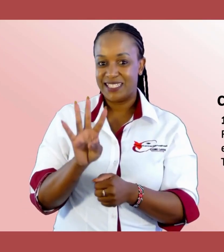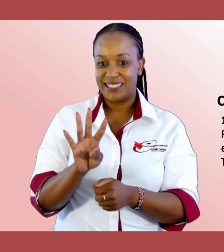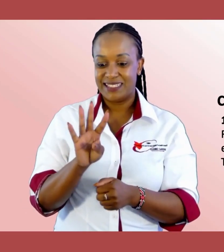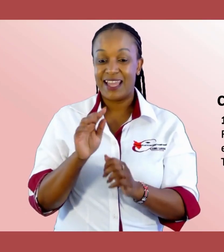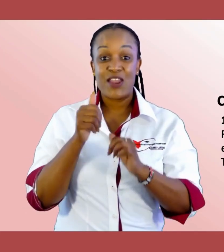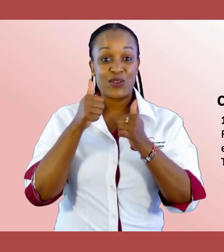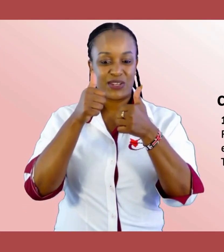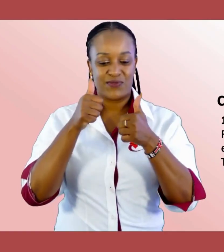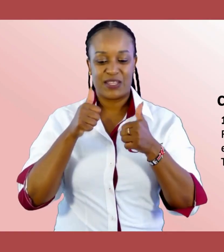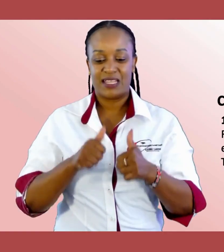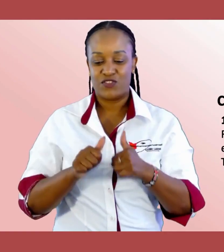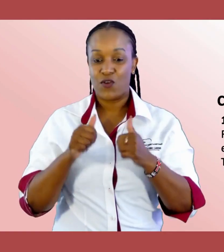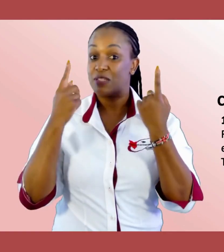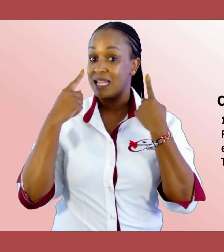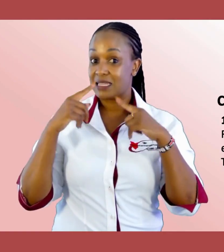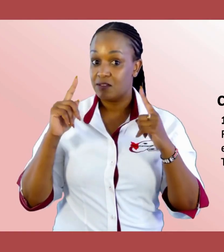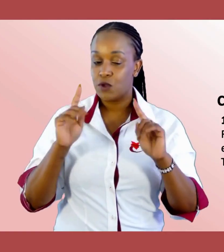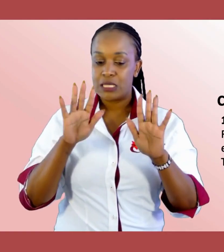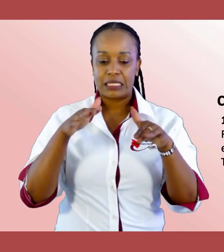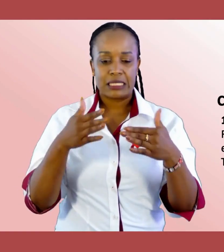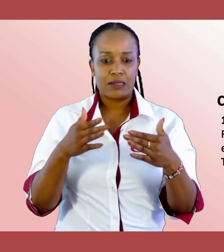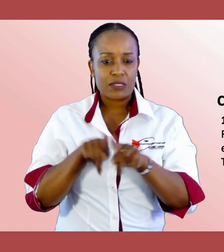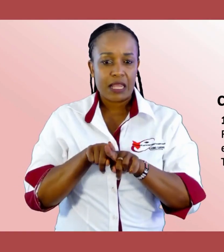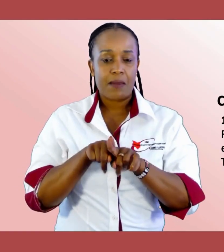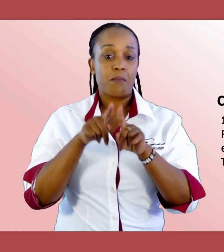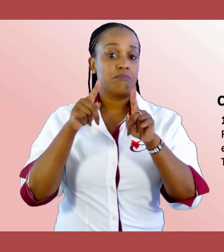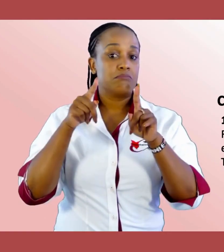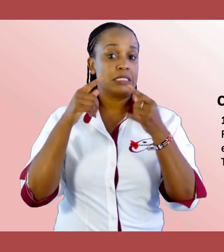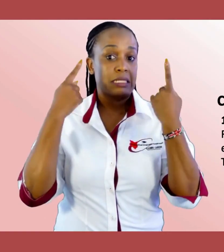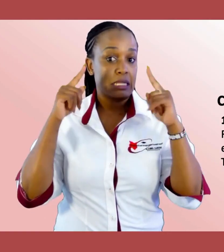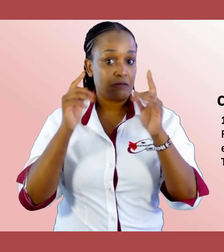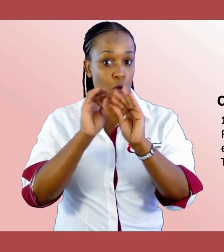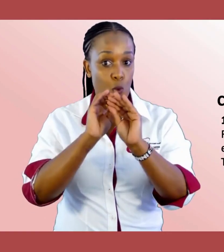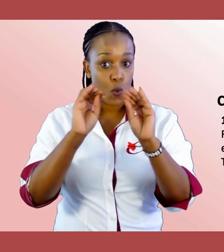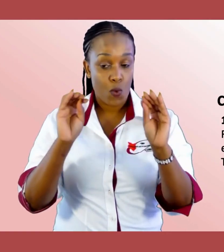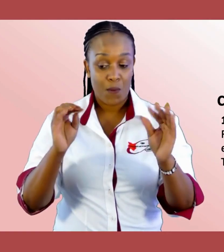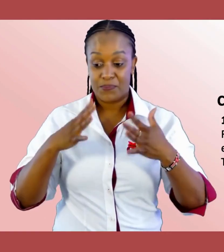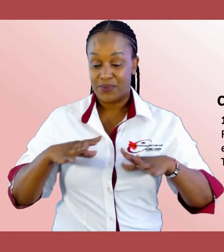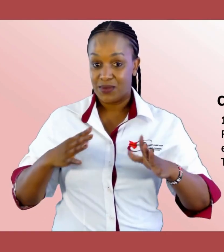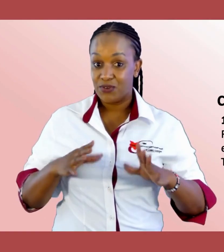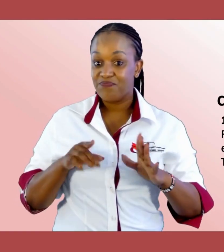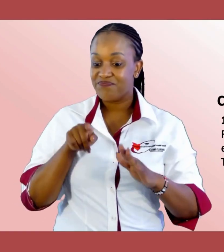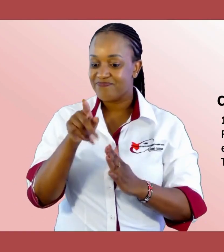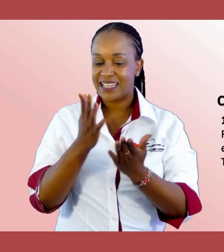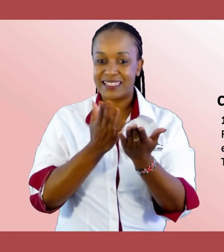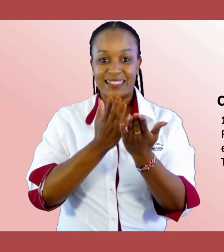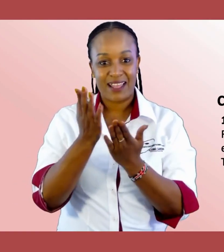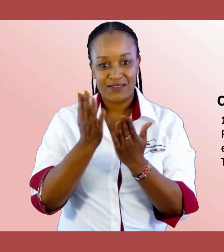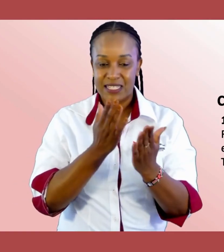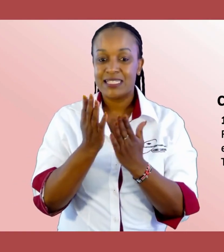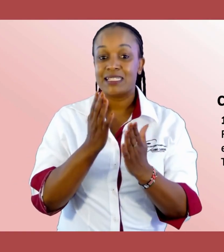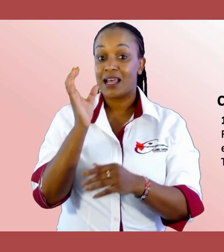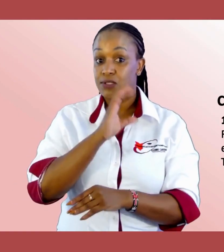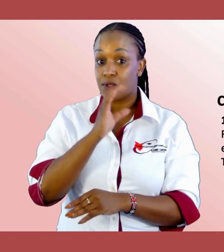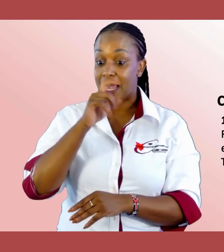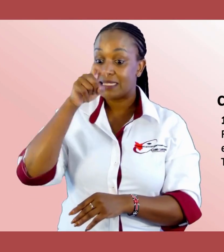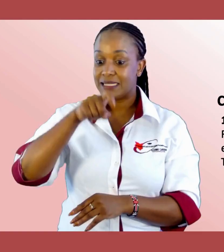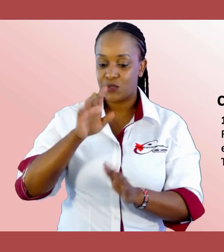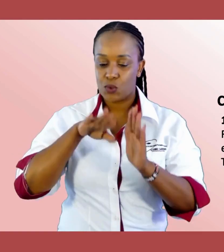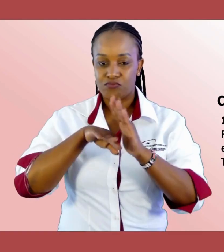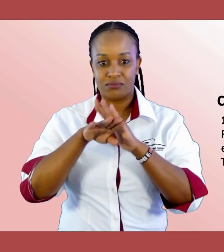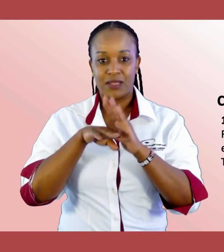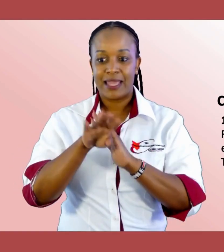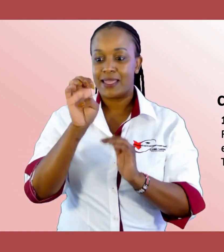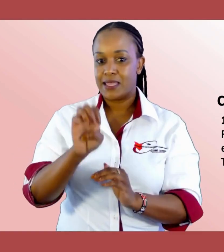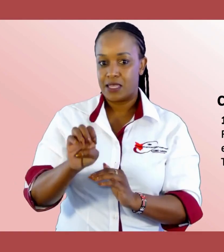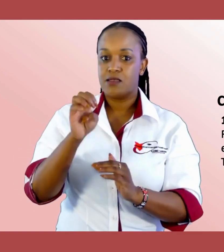14. Notification of successful and unsuccessful bidders. For this service, the customer is required to access